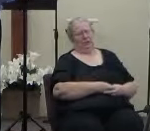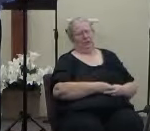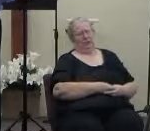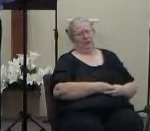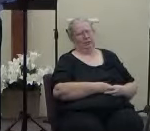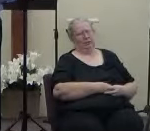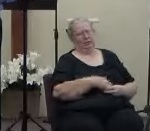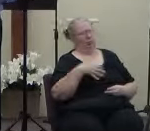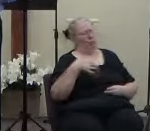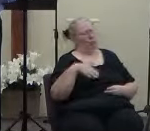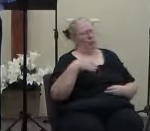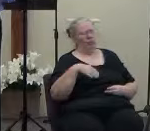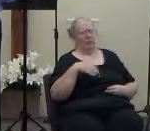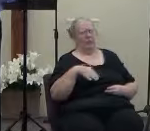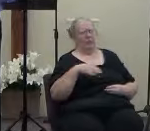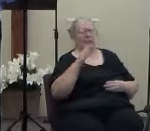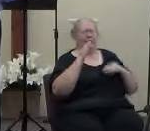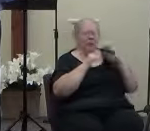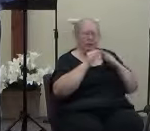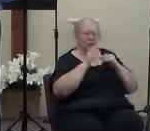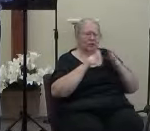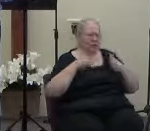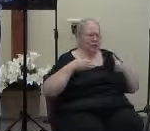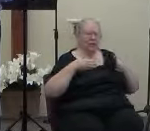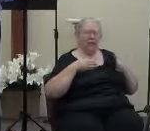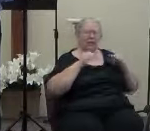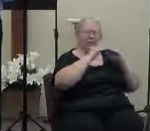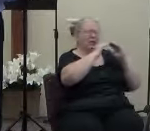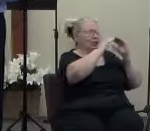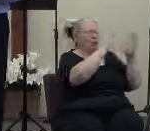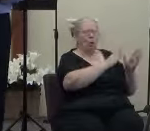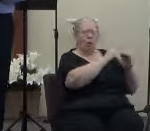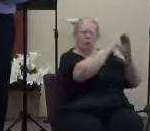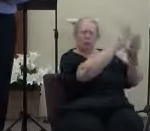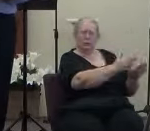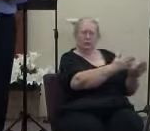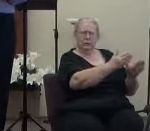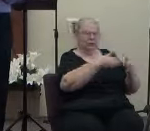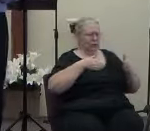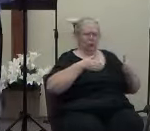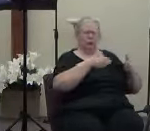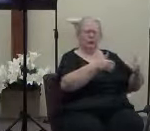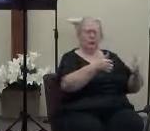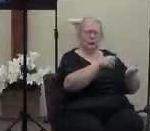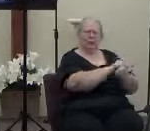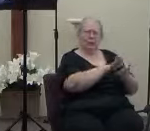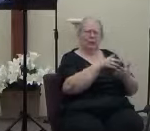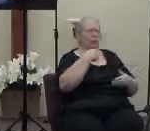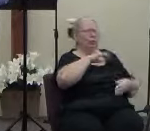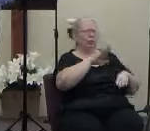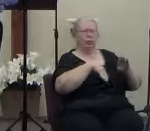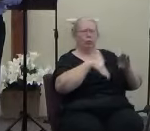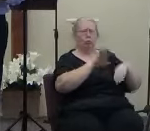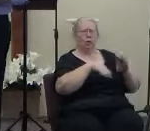A restorer of streets with dwellings. He brings up there's dwellings along these streets. We can walk the streets of Kendallville, and